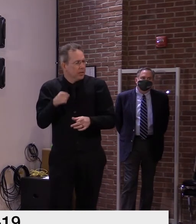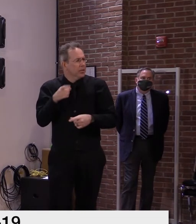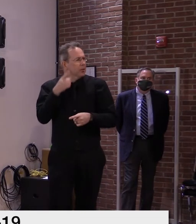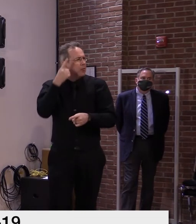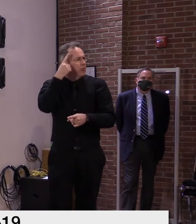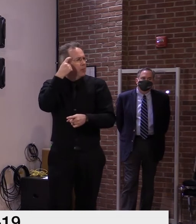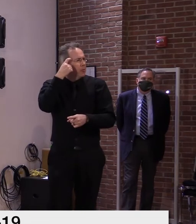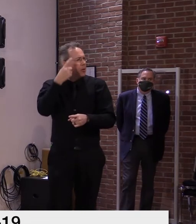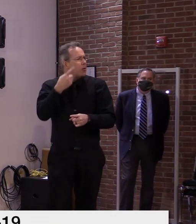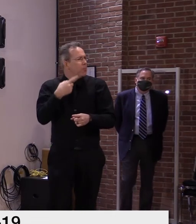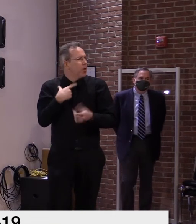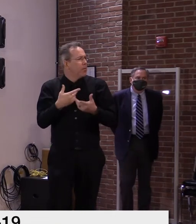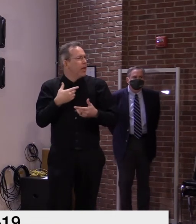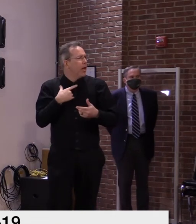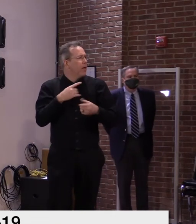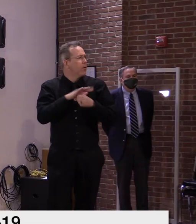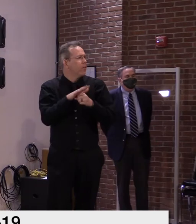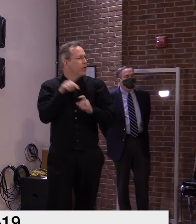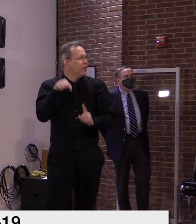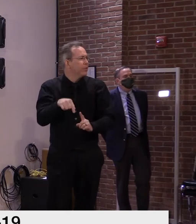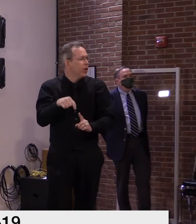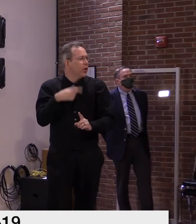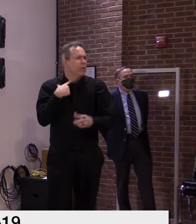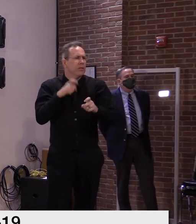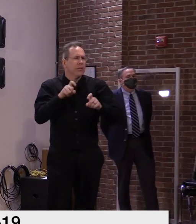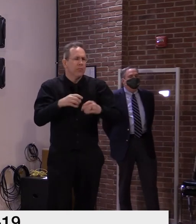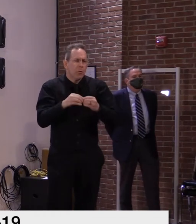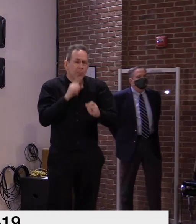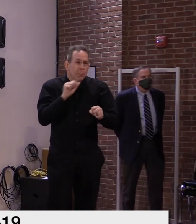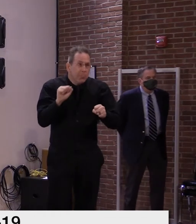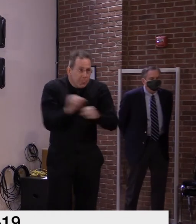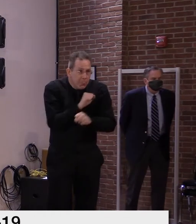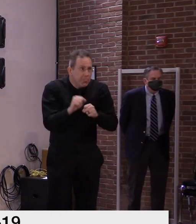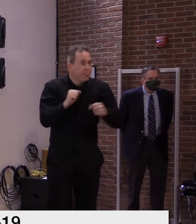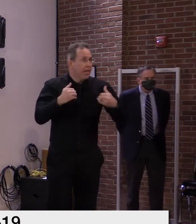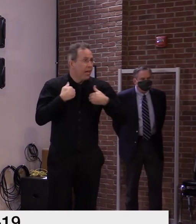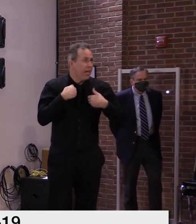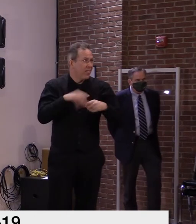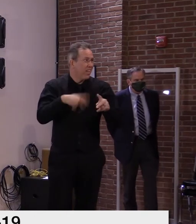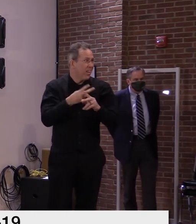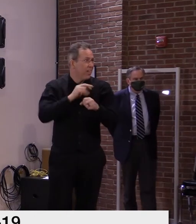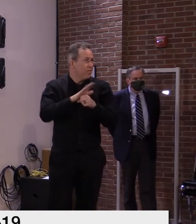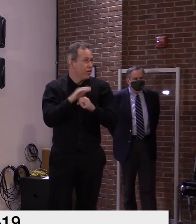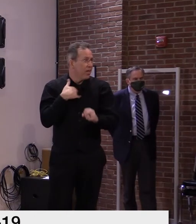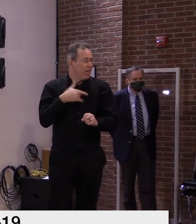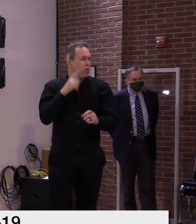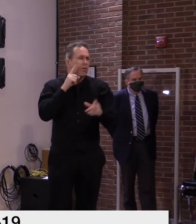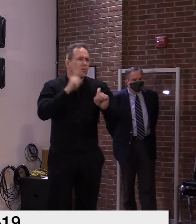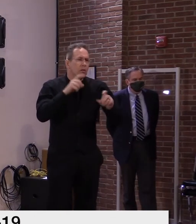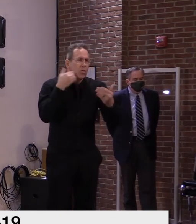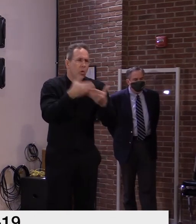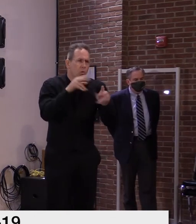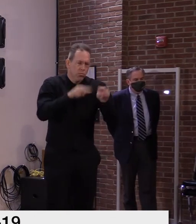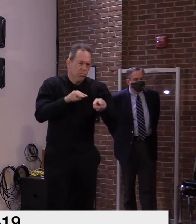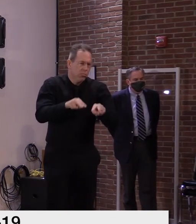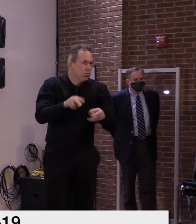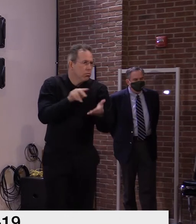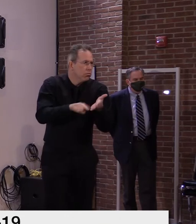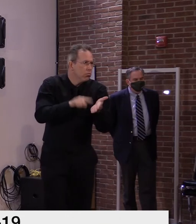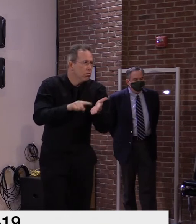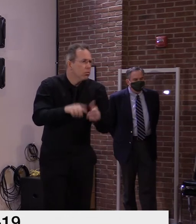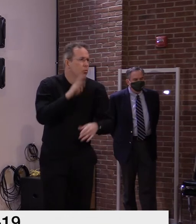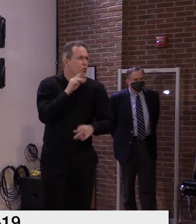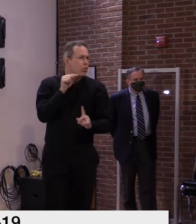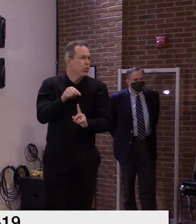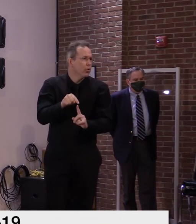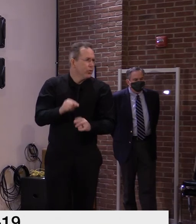send Burlington specimens on a weekly basis to see if any of them will show this in the sequencing. But thus far,